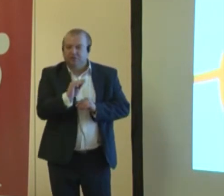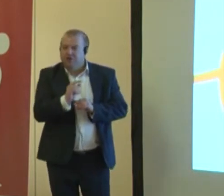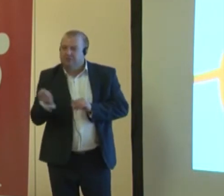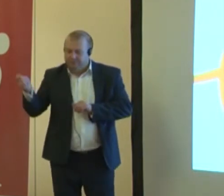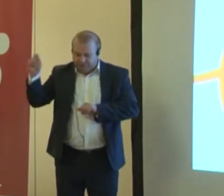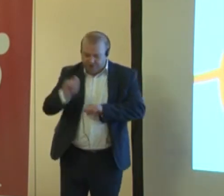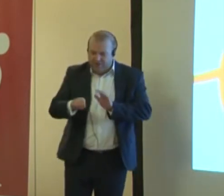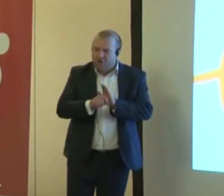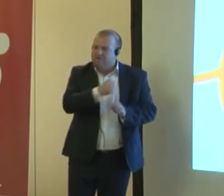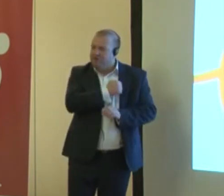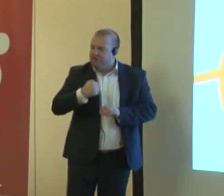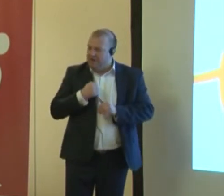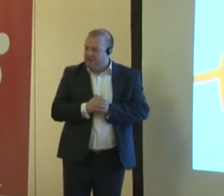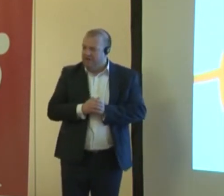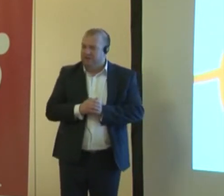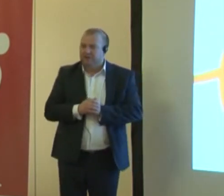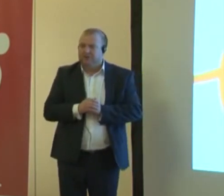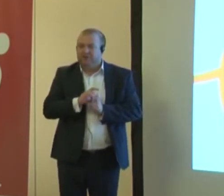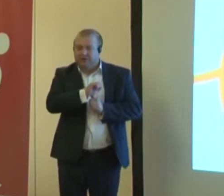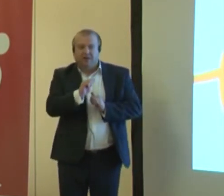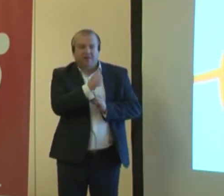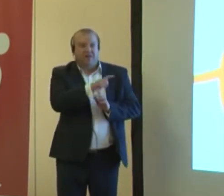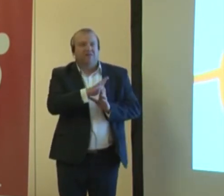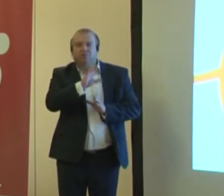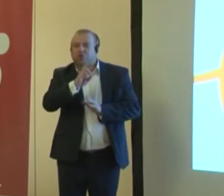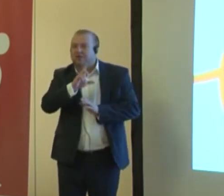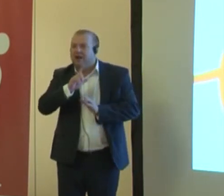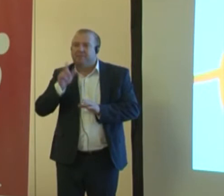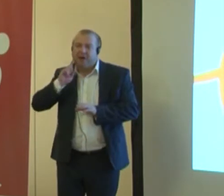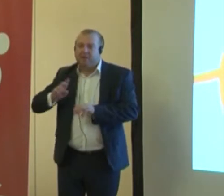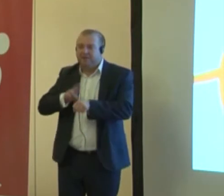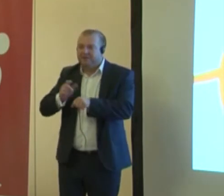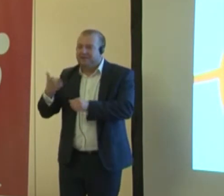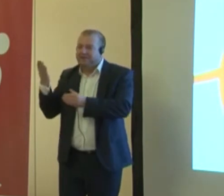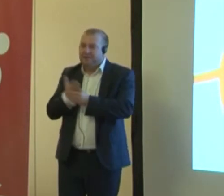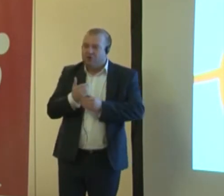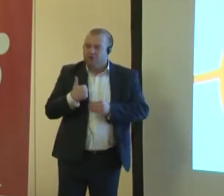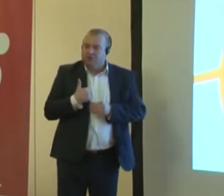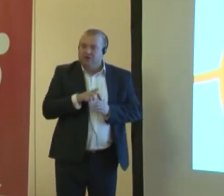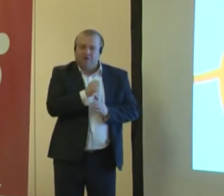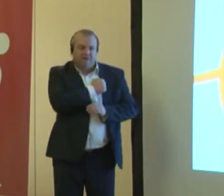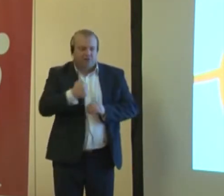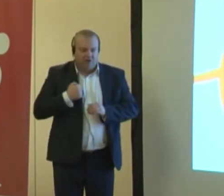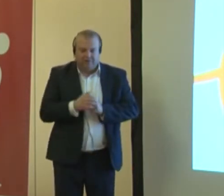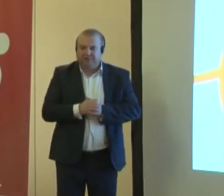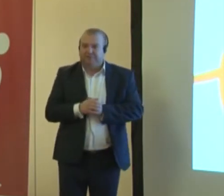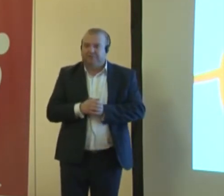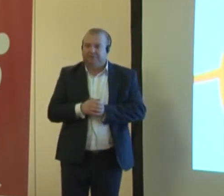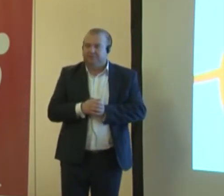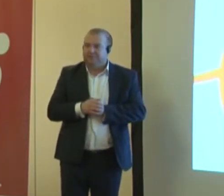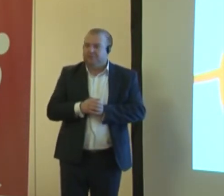in Brussels, and he said, could you come to Warsaw next week? And I said, let's have a look. And so I decided to have a